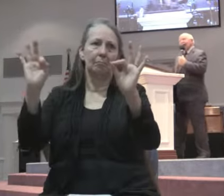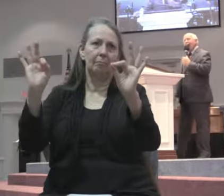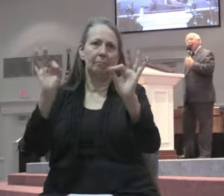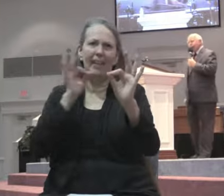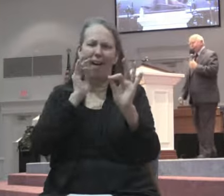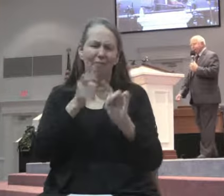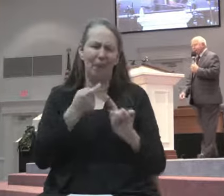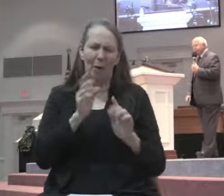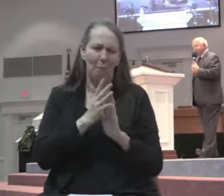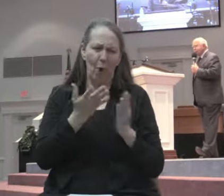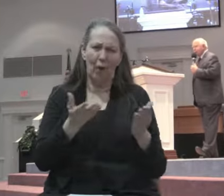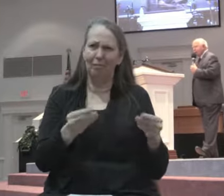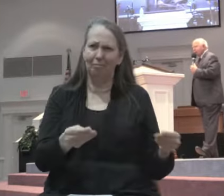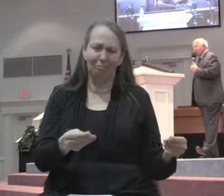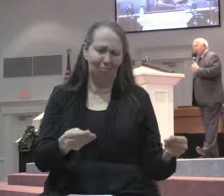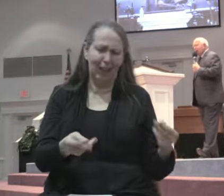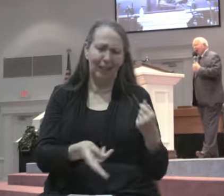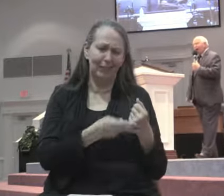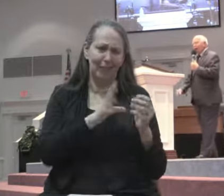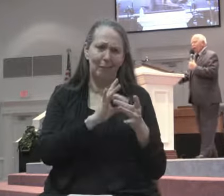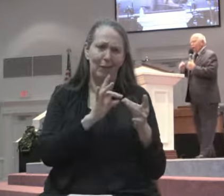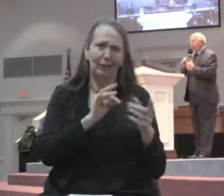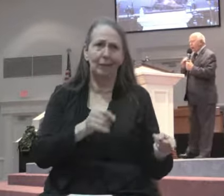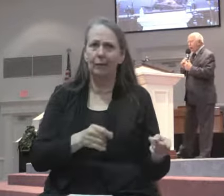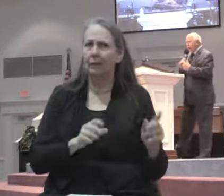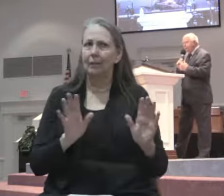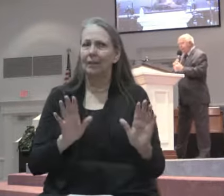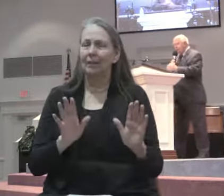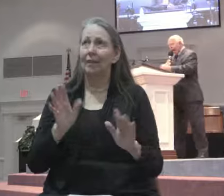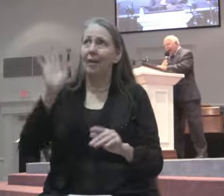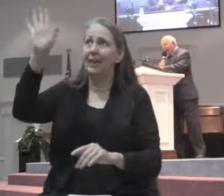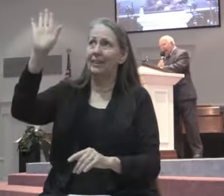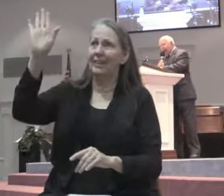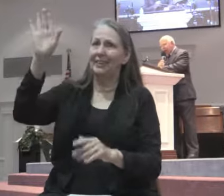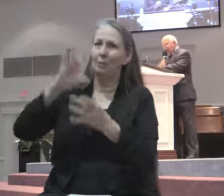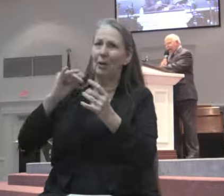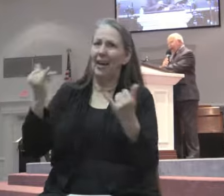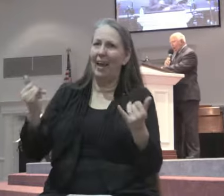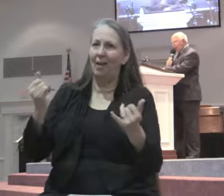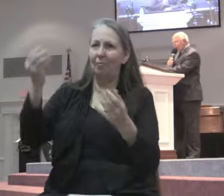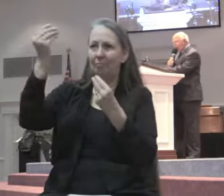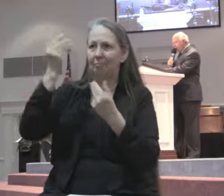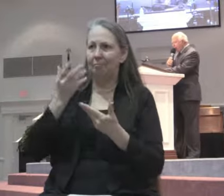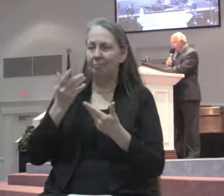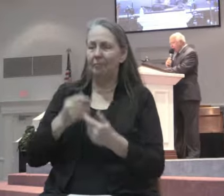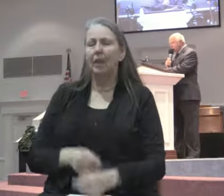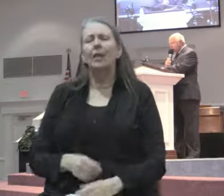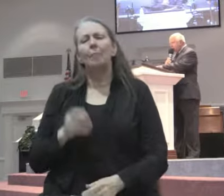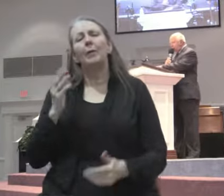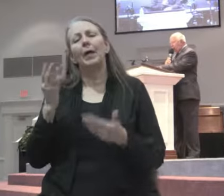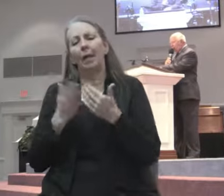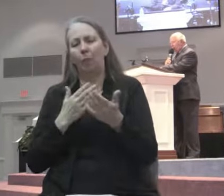But anyhow, not long ago, I had a visitation of the Lord, and the Lord opened